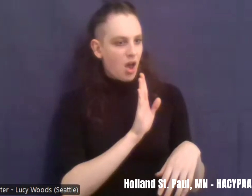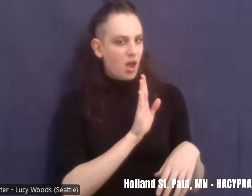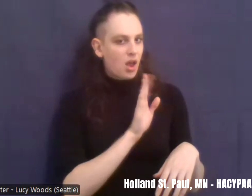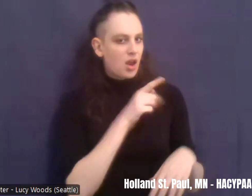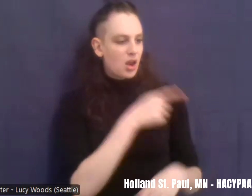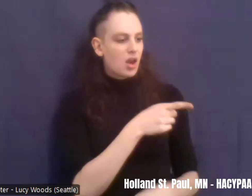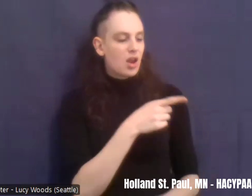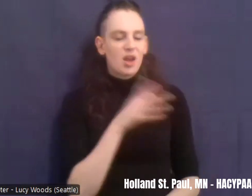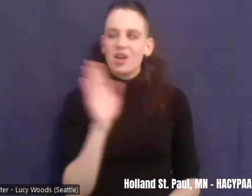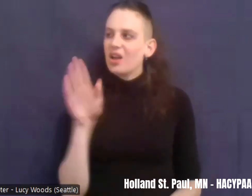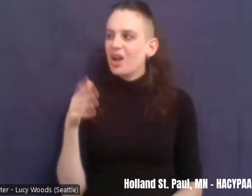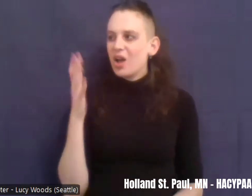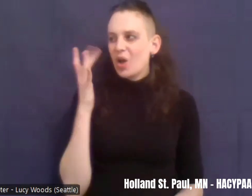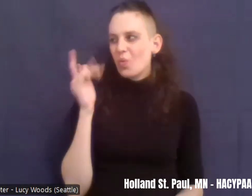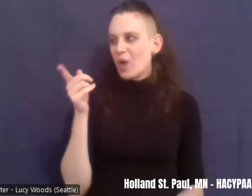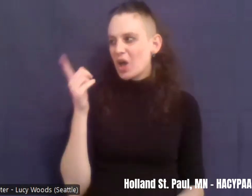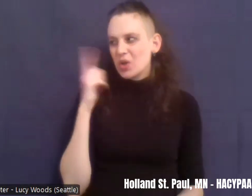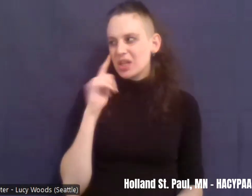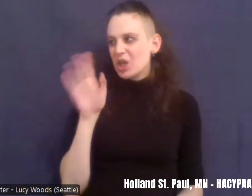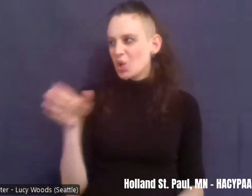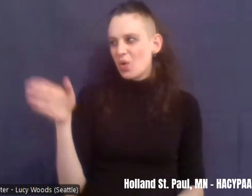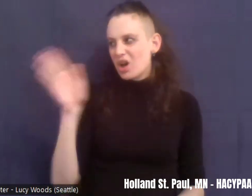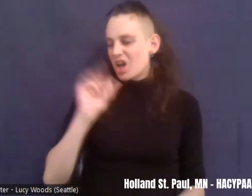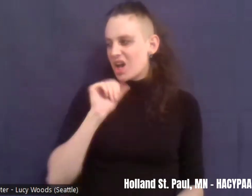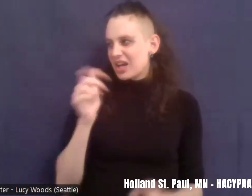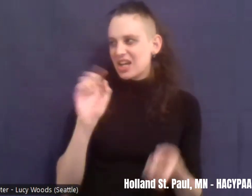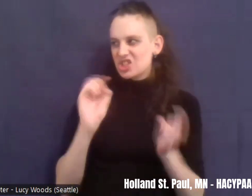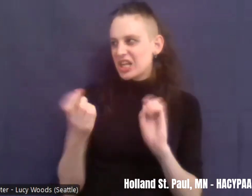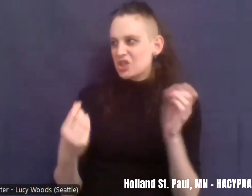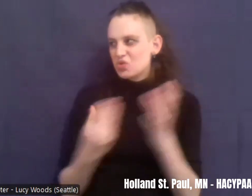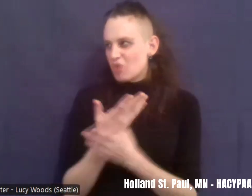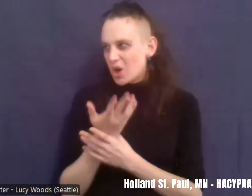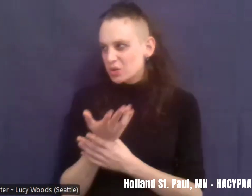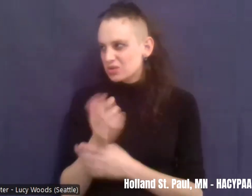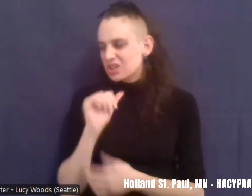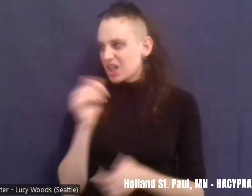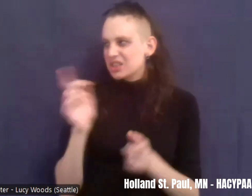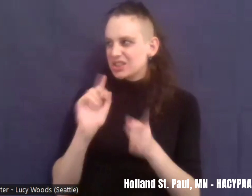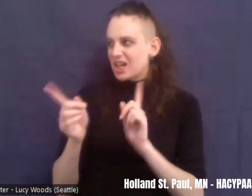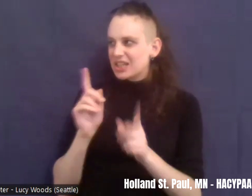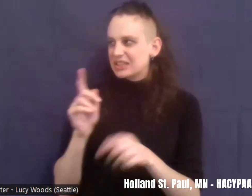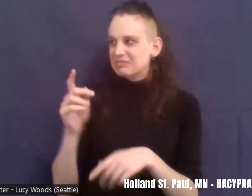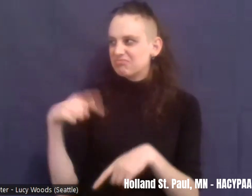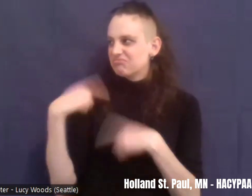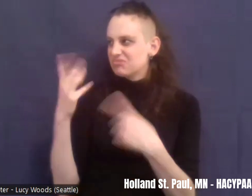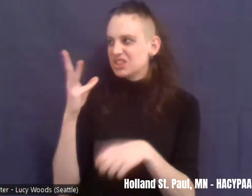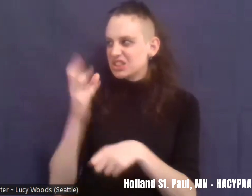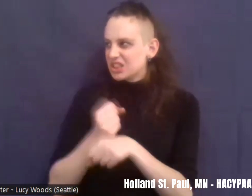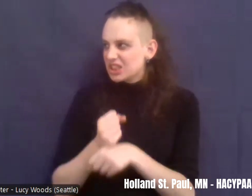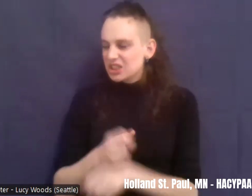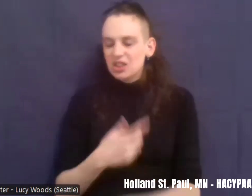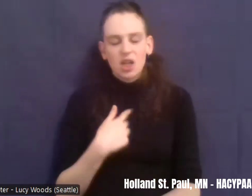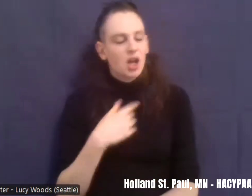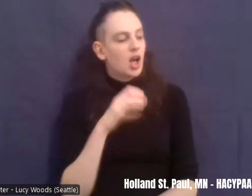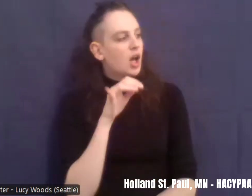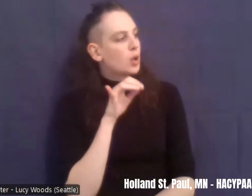God hasn't changed and grown? You haven't like really gotten to talk to him in like what, 6 years? And I was like, yo,